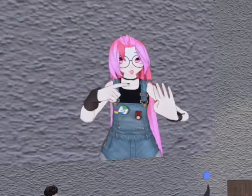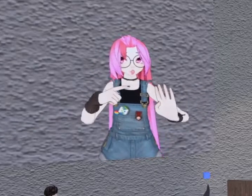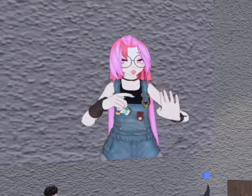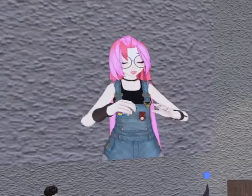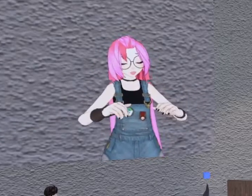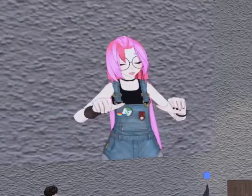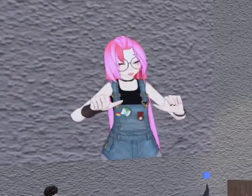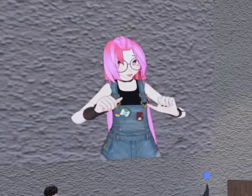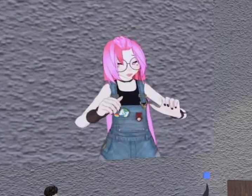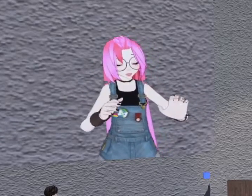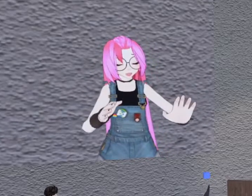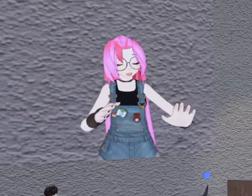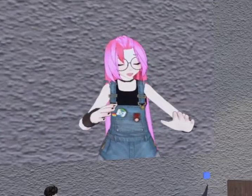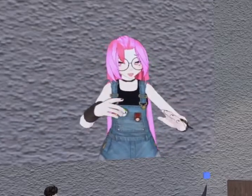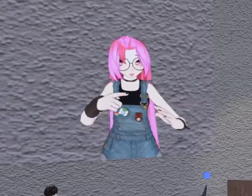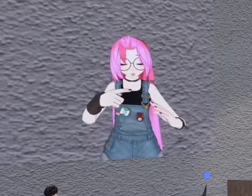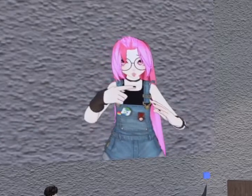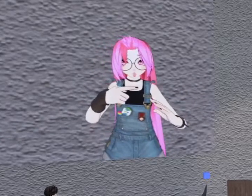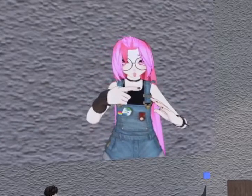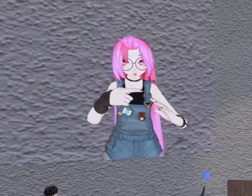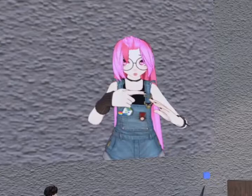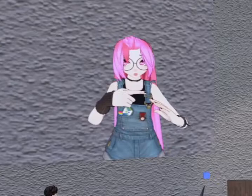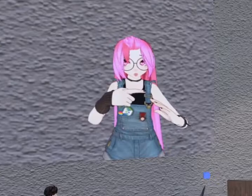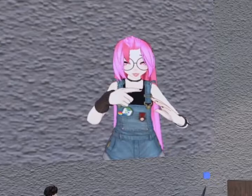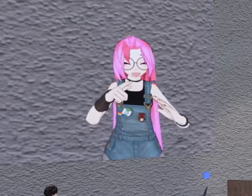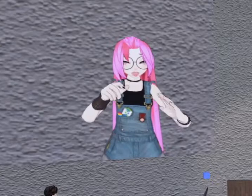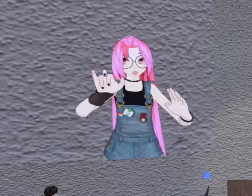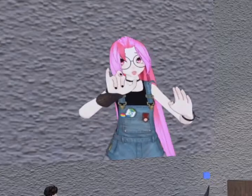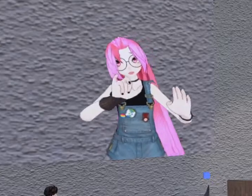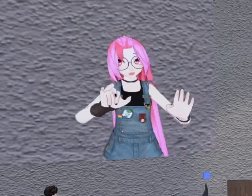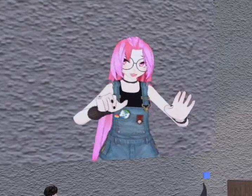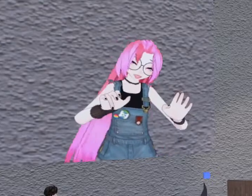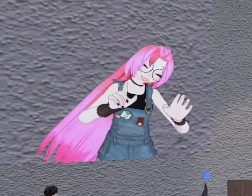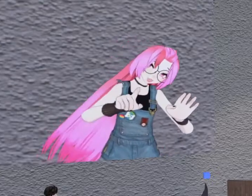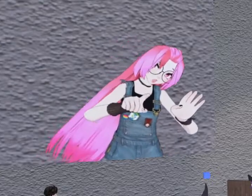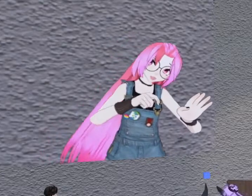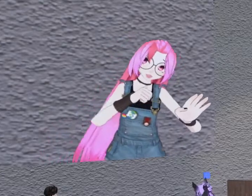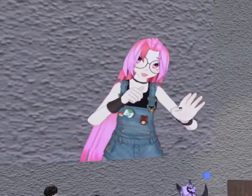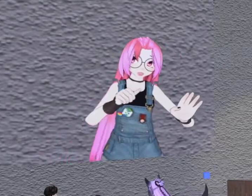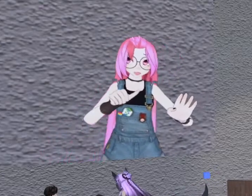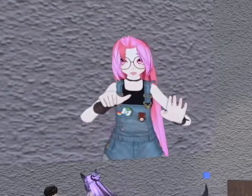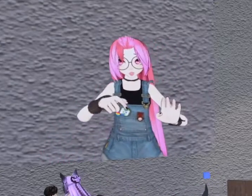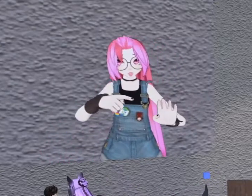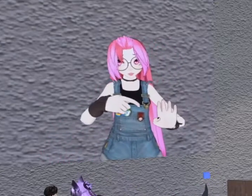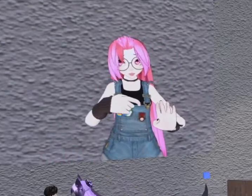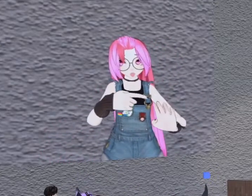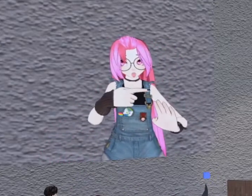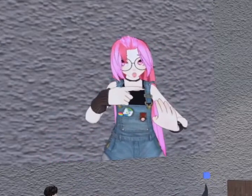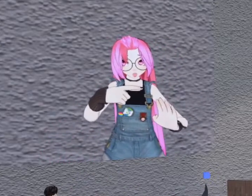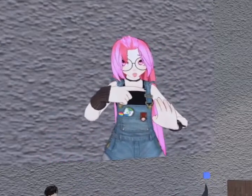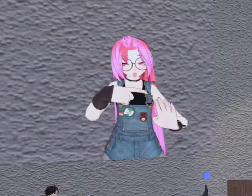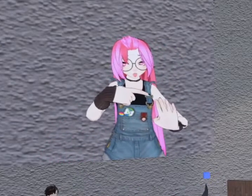try my best to explain the differences. So they're all roughly similar, but not exactly the same. So number